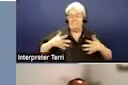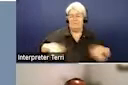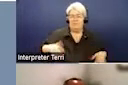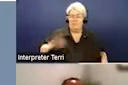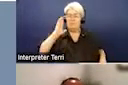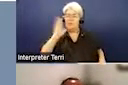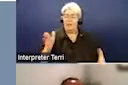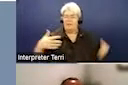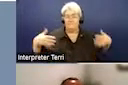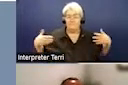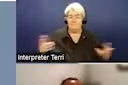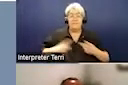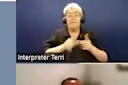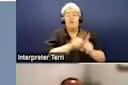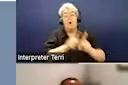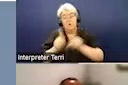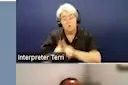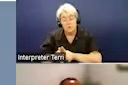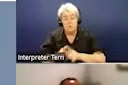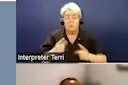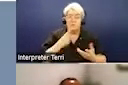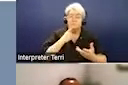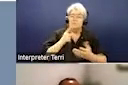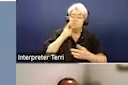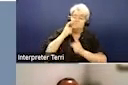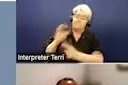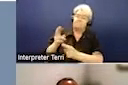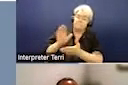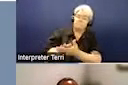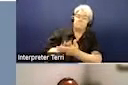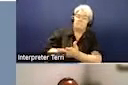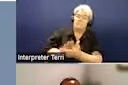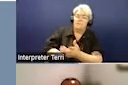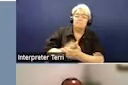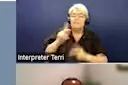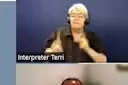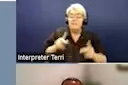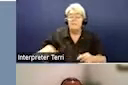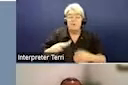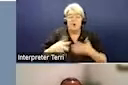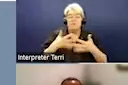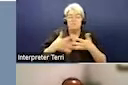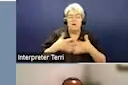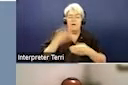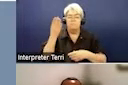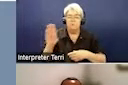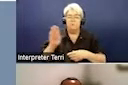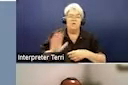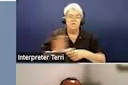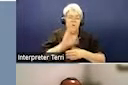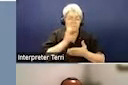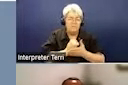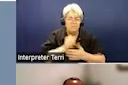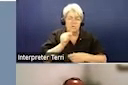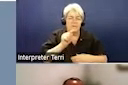top of that, we also would like to do shout outs to those that are in the kind of grayish blue where your pictures are not there.